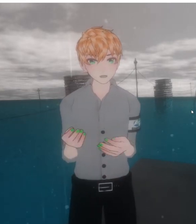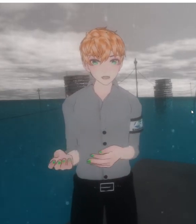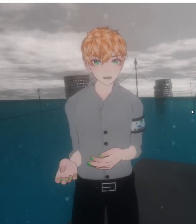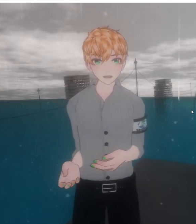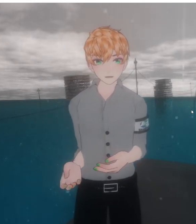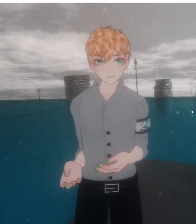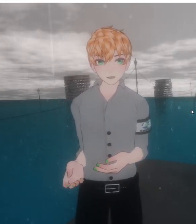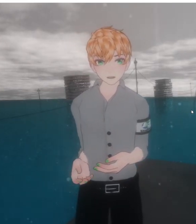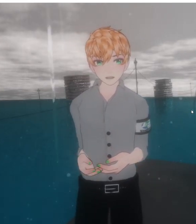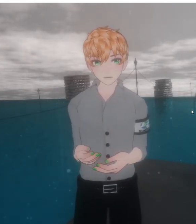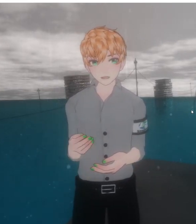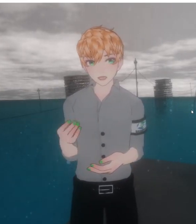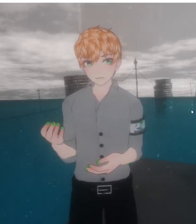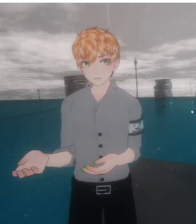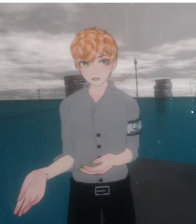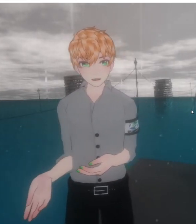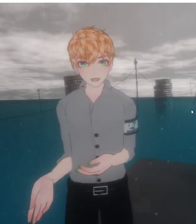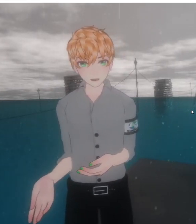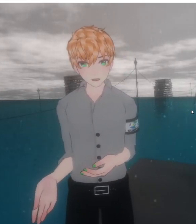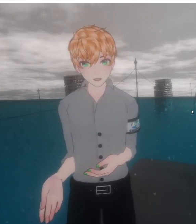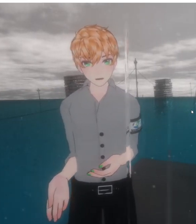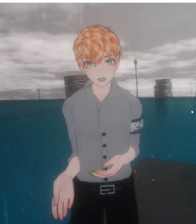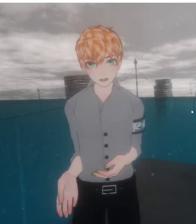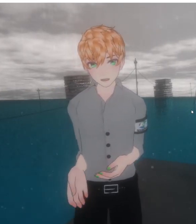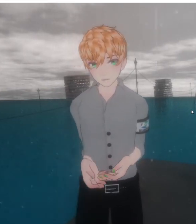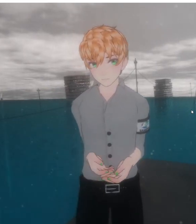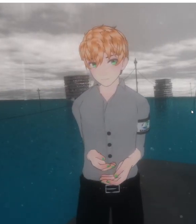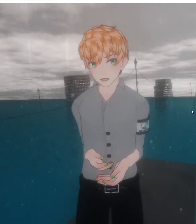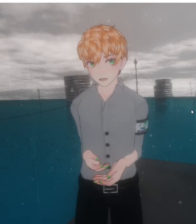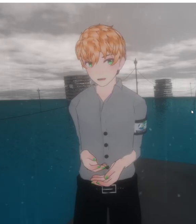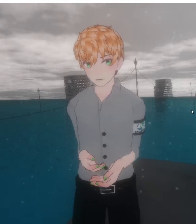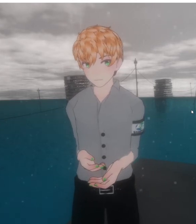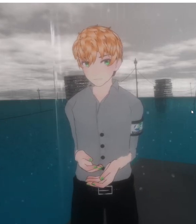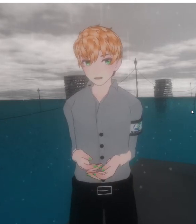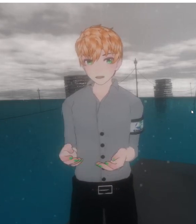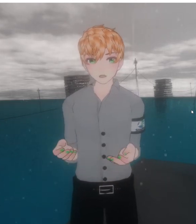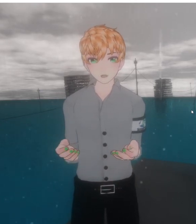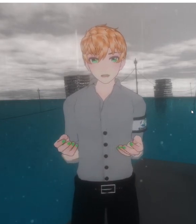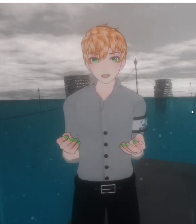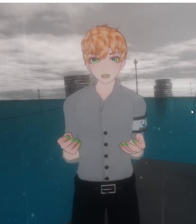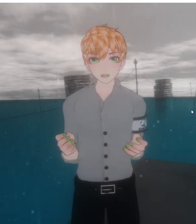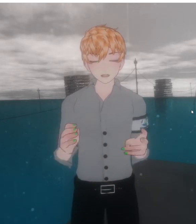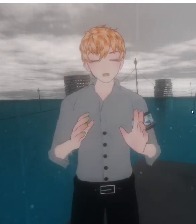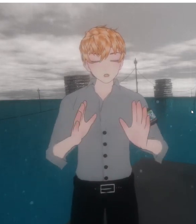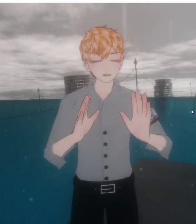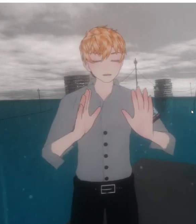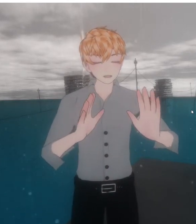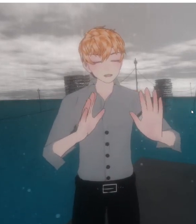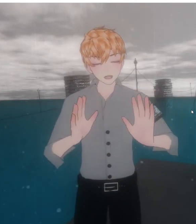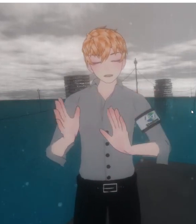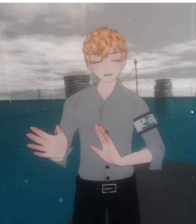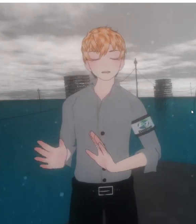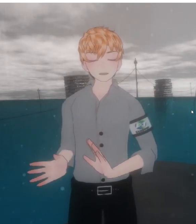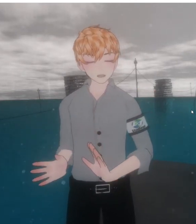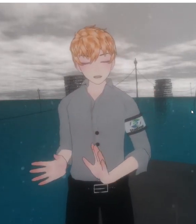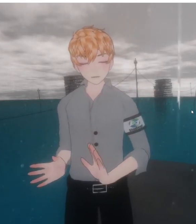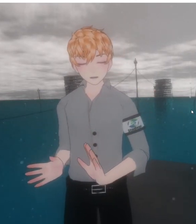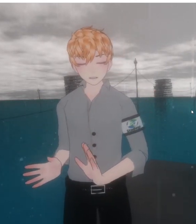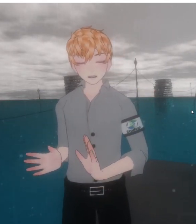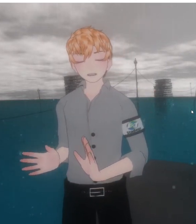deaf community when I was teaching abroad, in a way that I wouldn't be as complete of a person as I